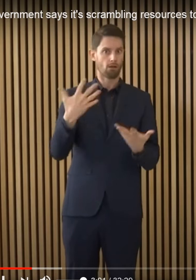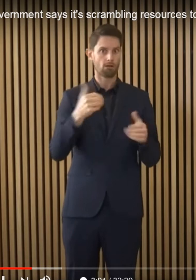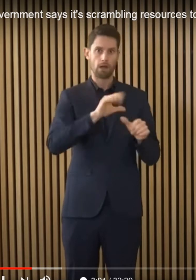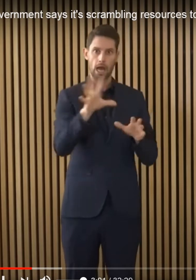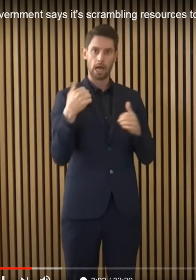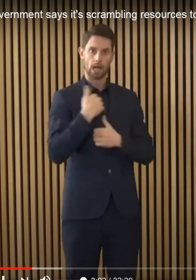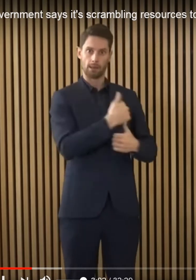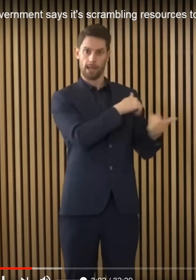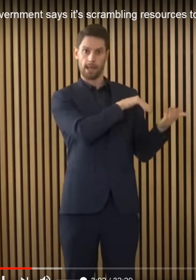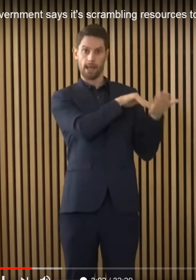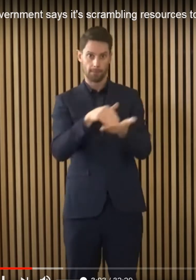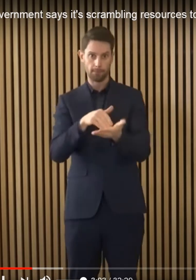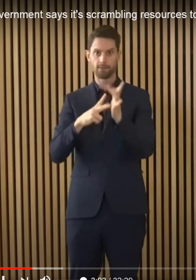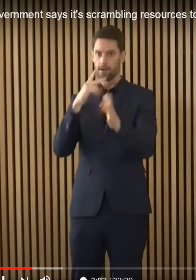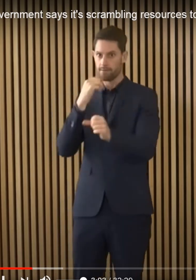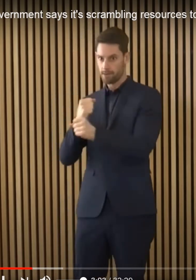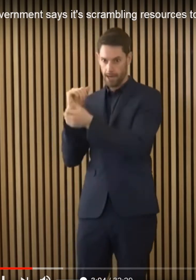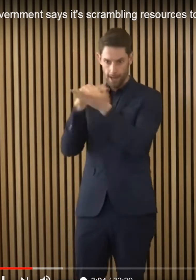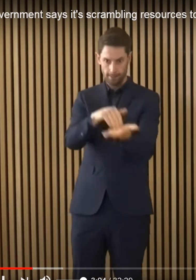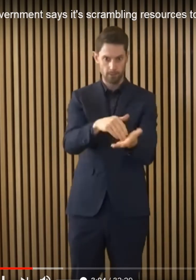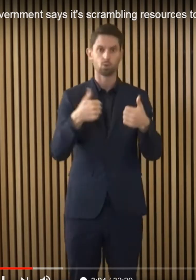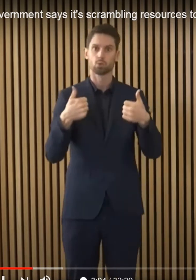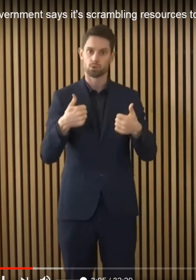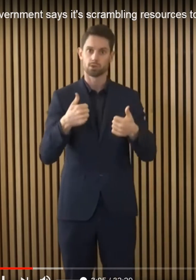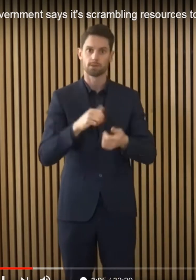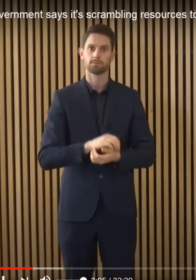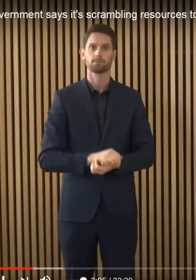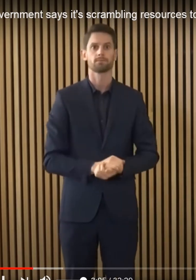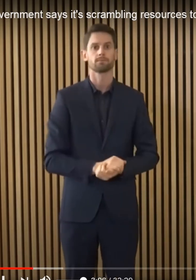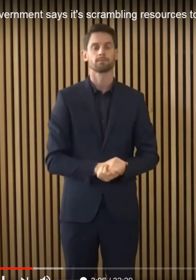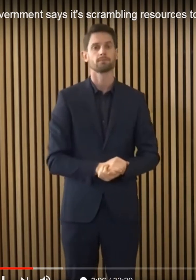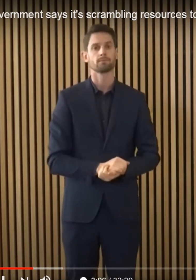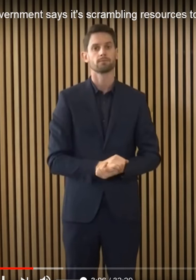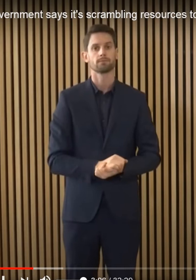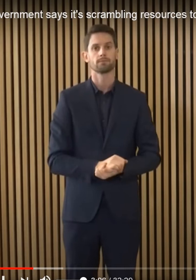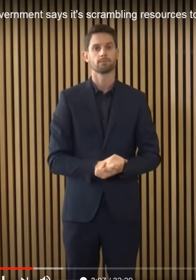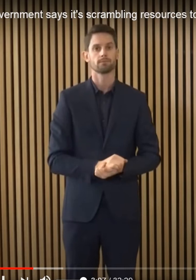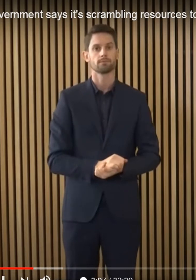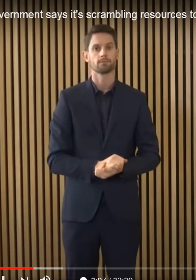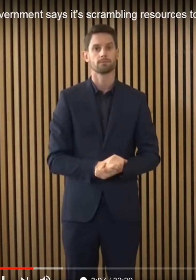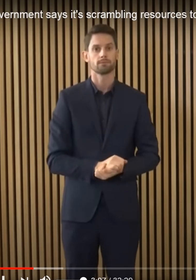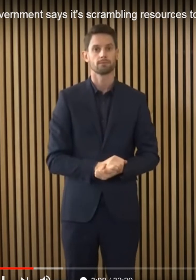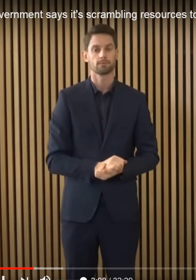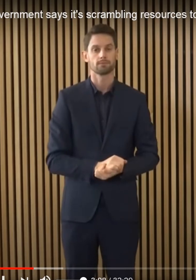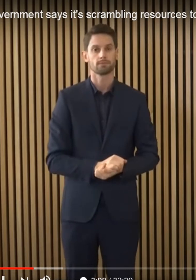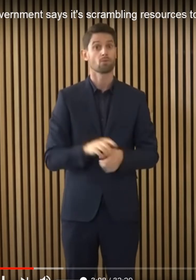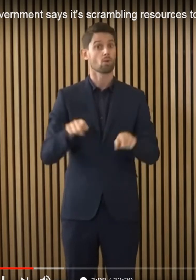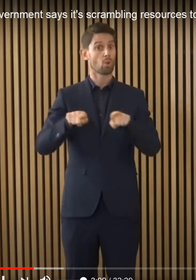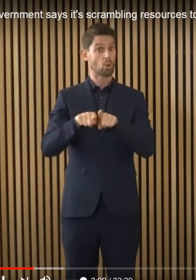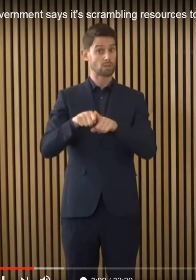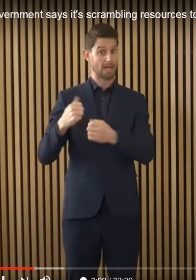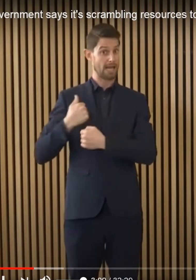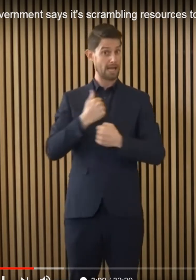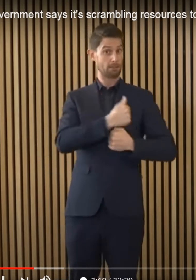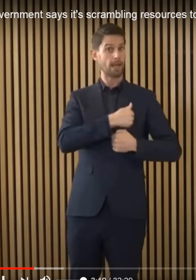particular, what we're seeing now is that they have also stepped in relation to the support for the tracing